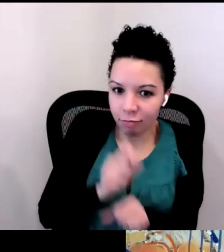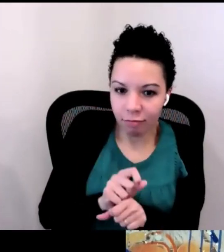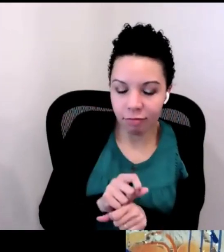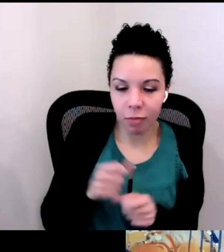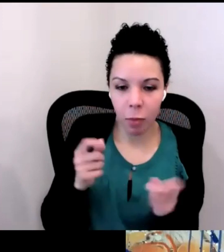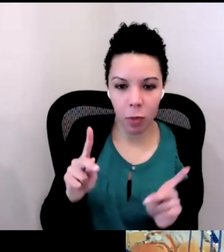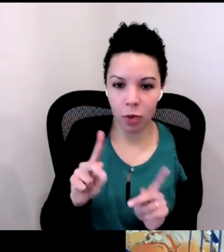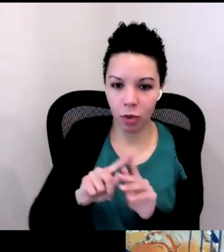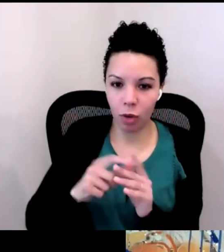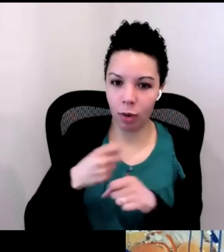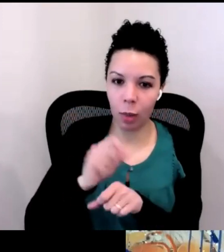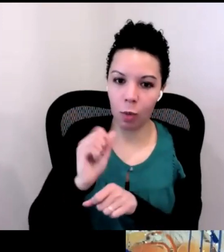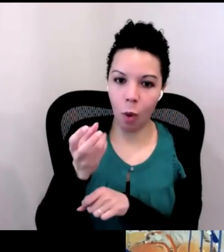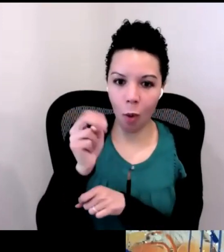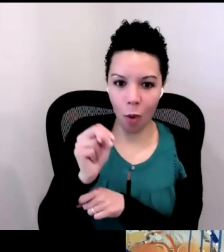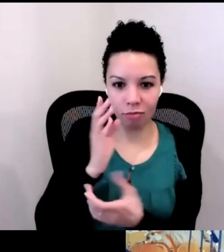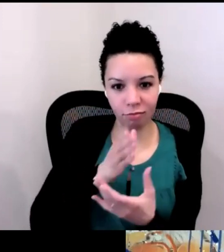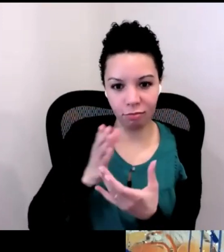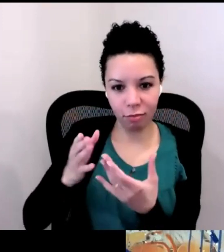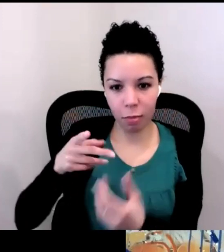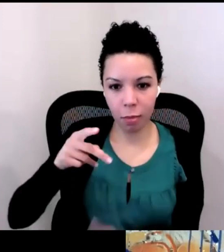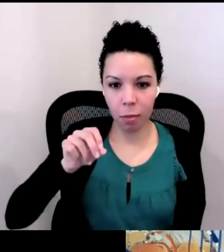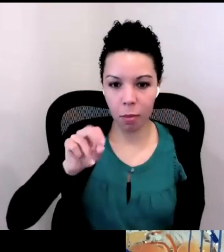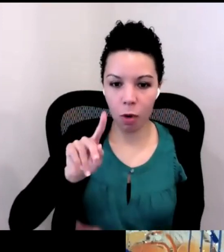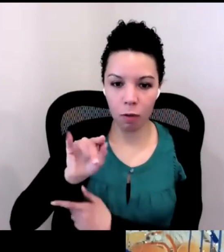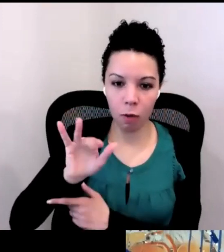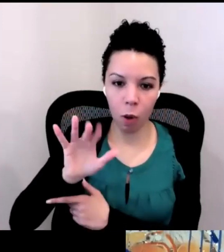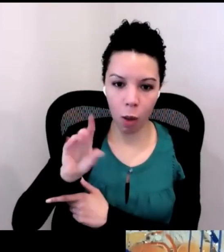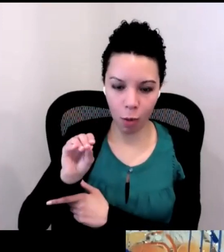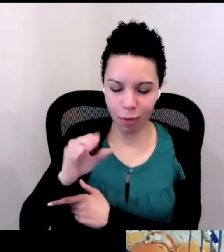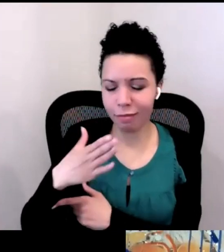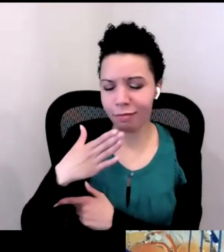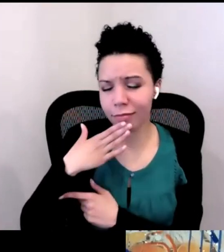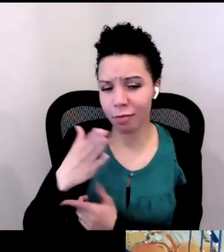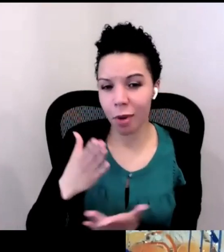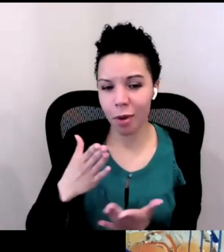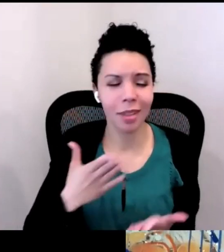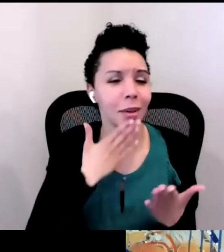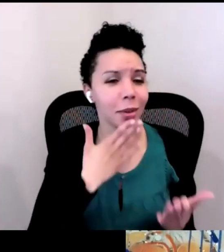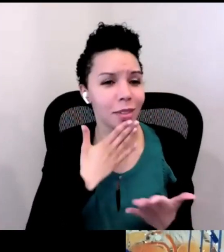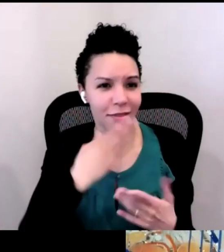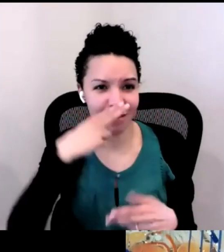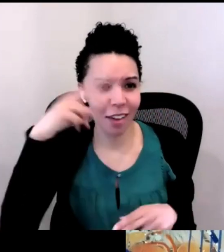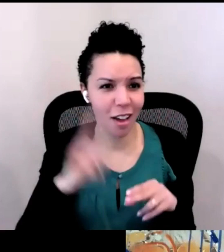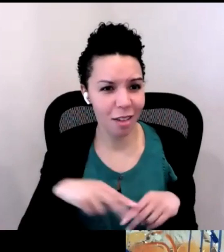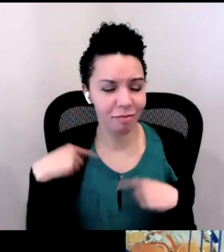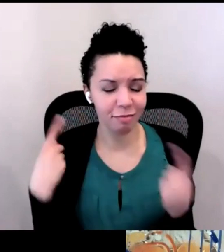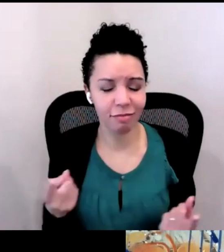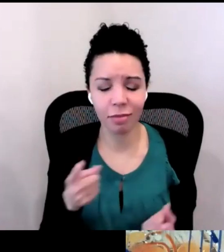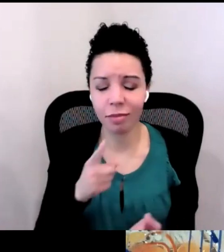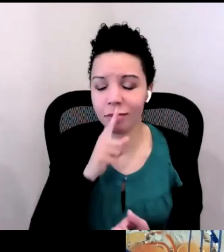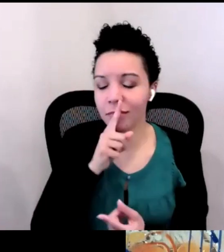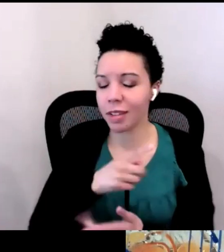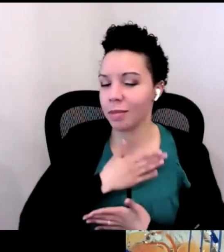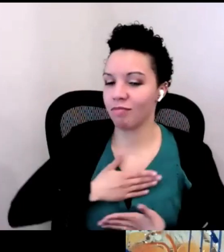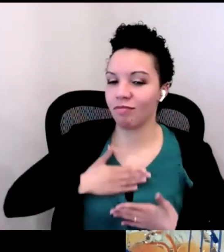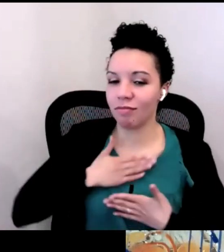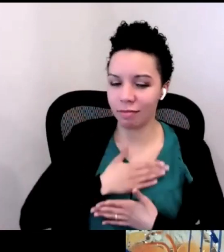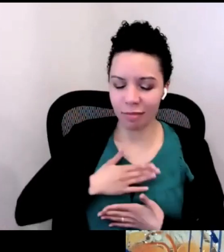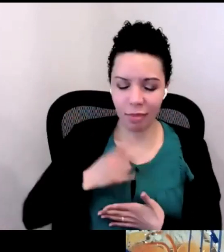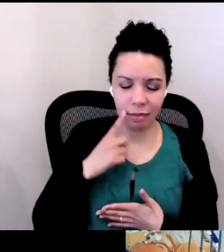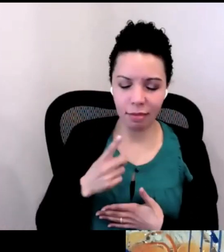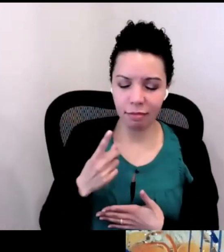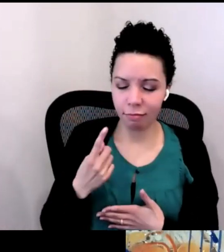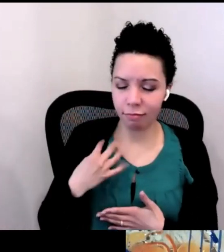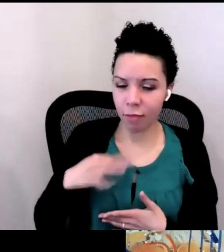portfolio. Yes. So thank you for that offer very much. Thank you. It was so fun. Yeah, we really appreciate it. I think this was valuable for